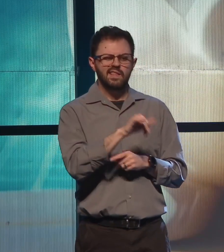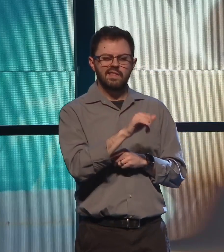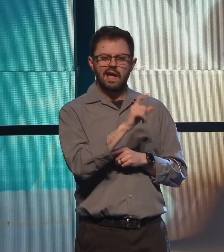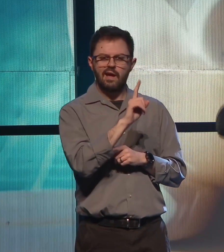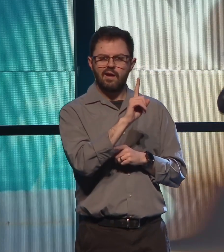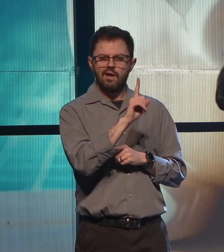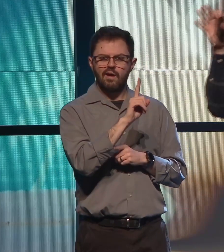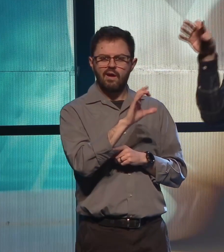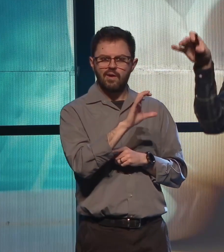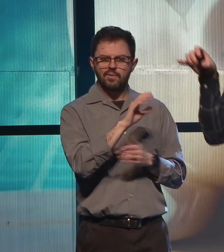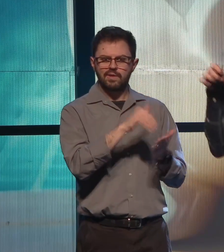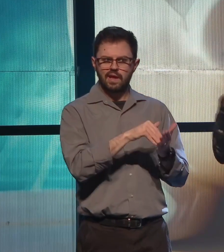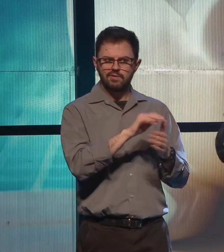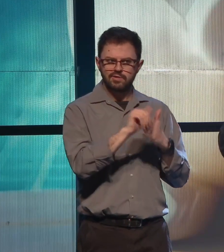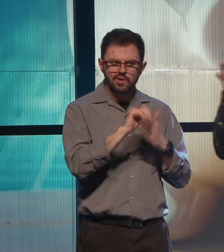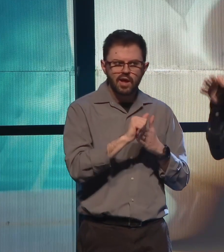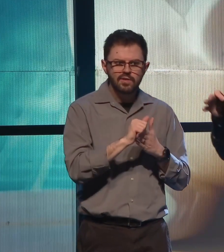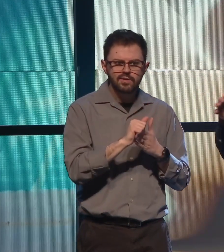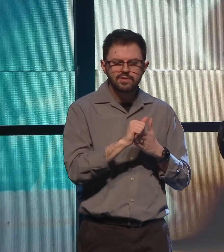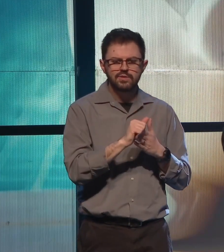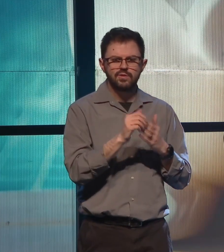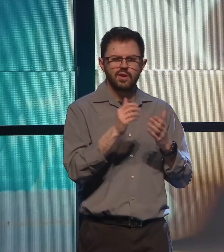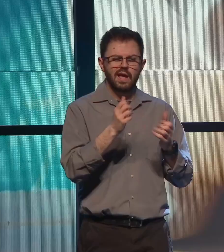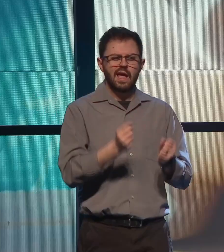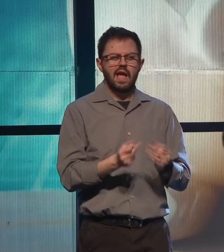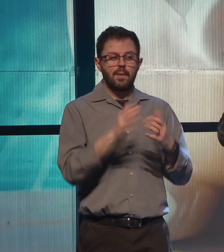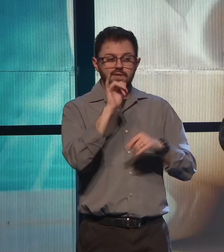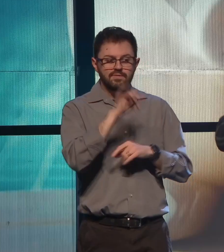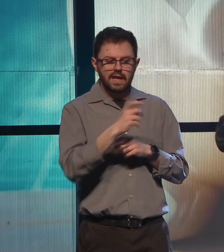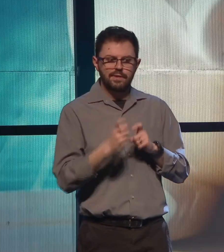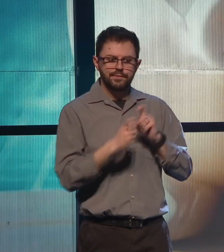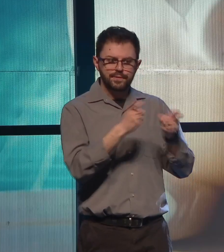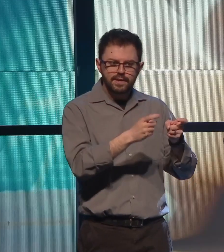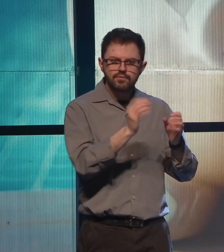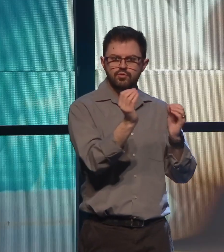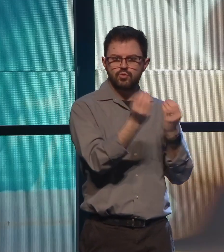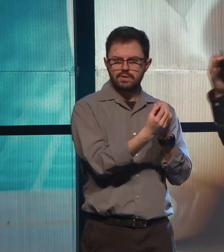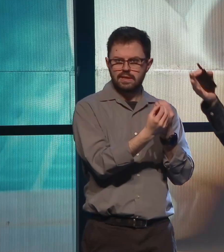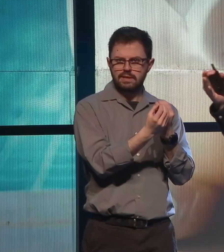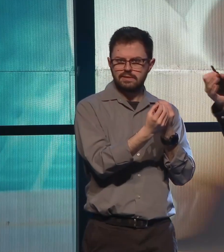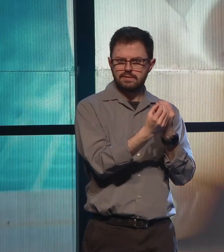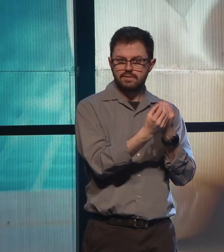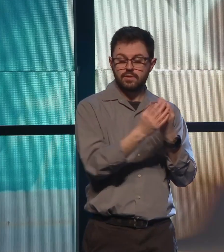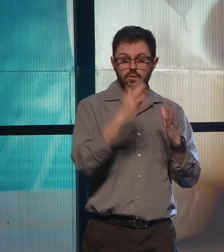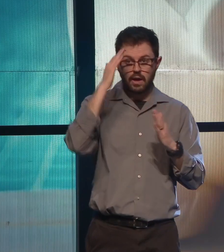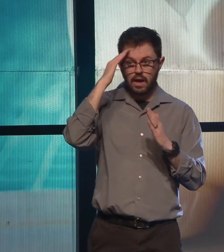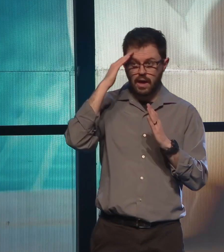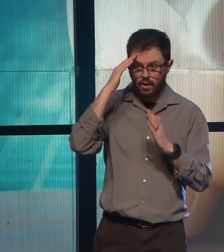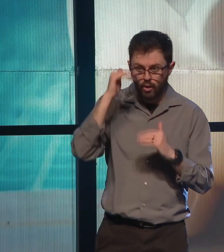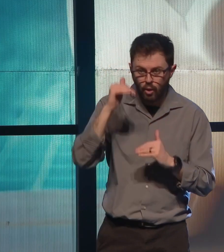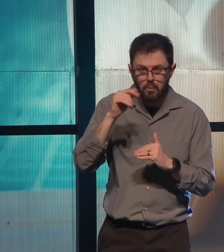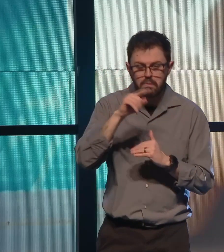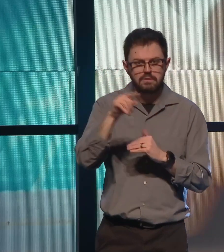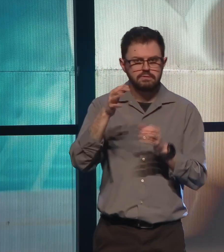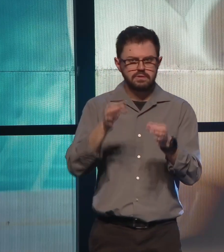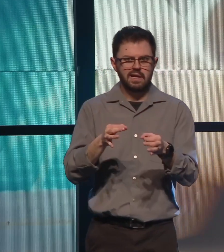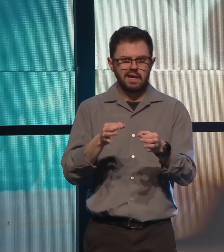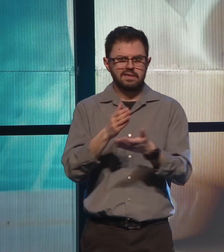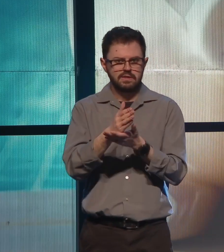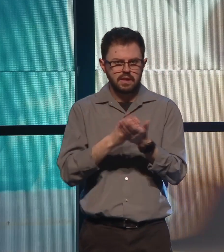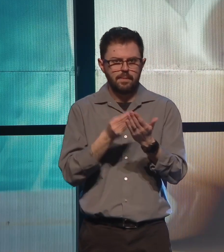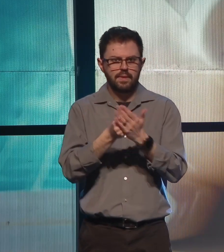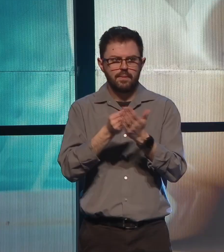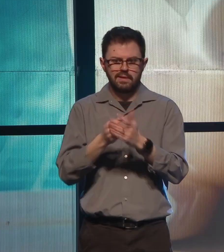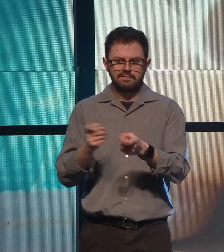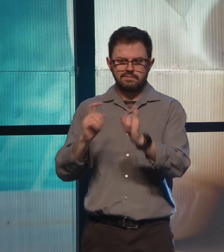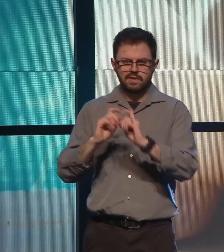10% you're going to give away to organizations that you love. I hope, as a pastor, I hope that your church is on that top of the list because we